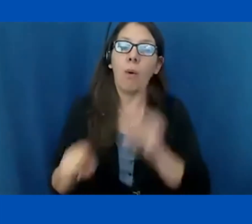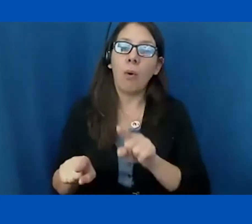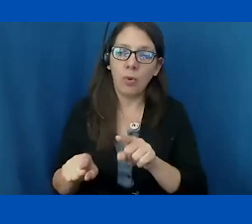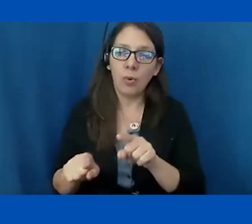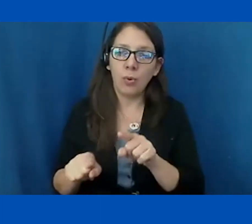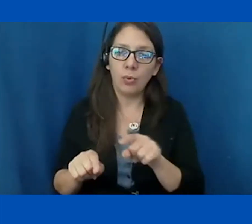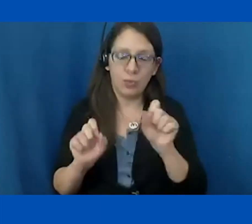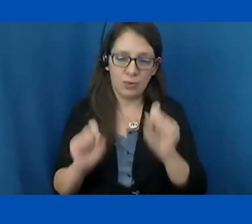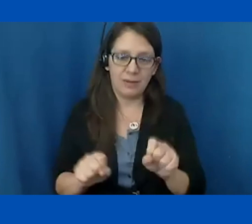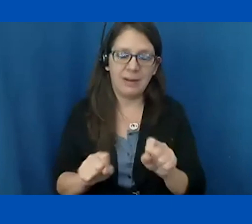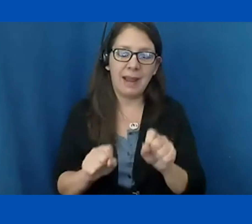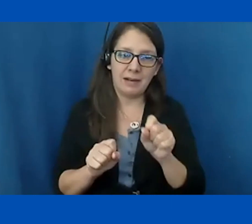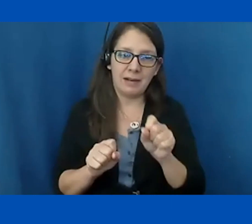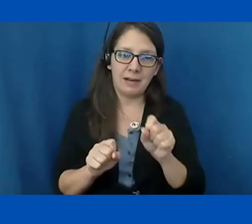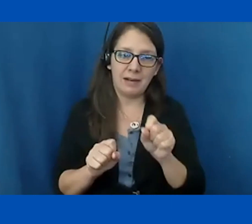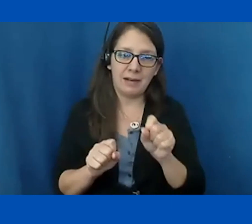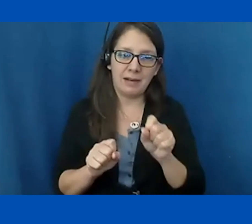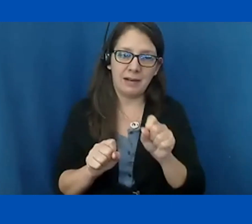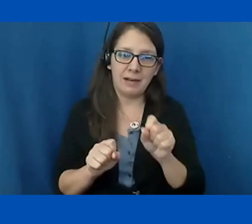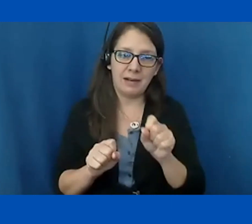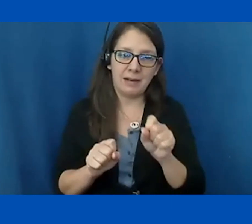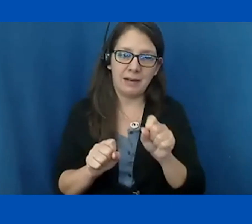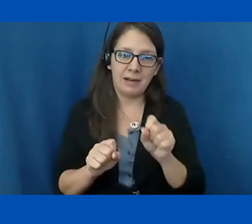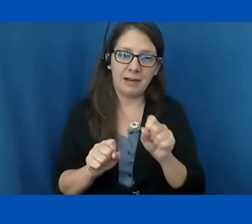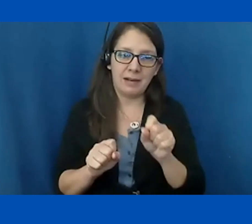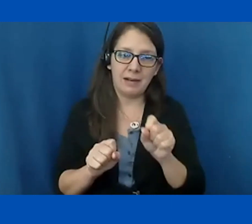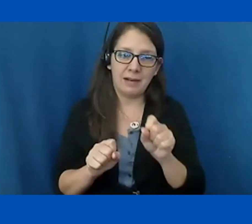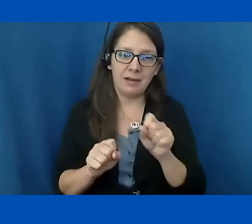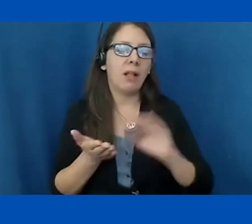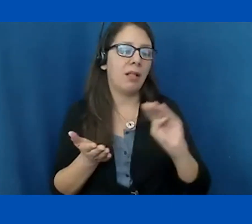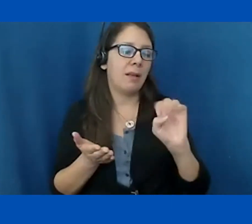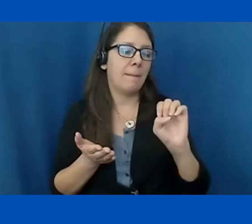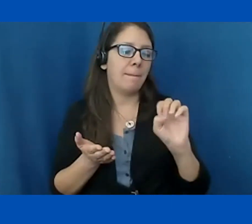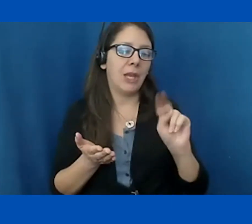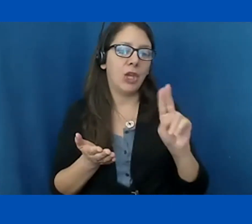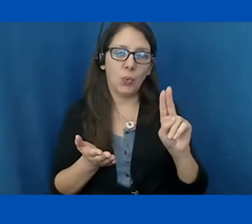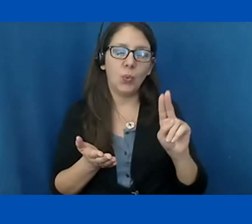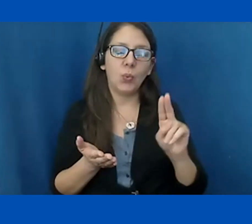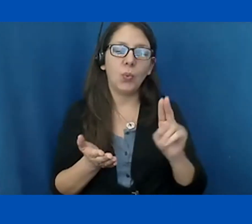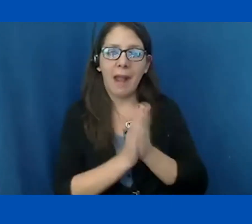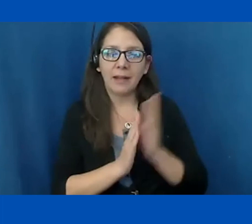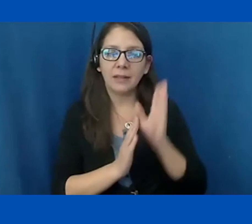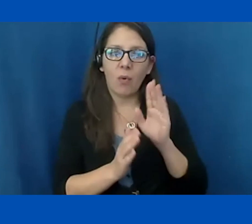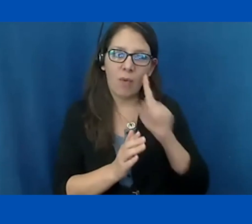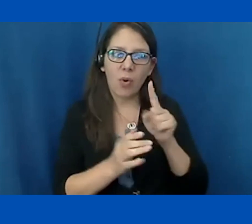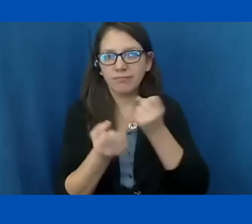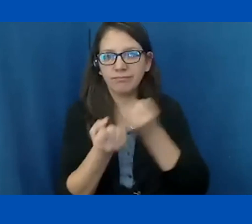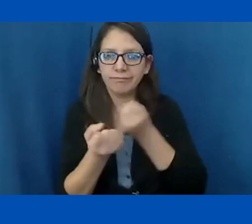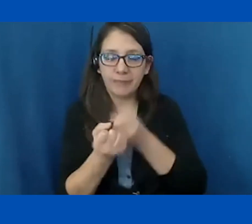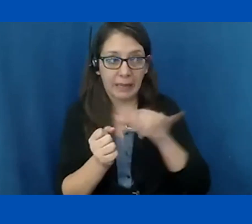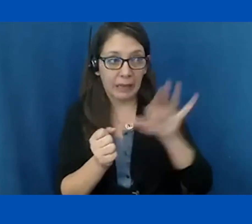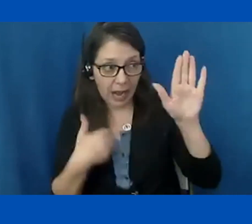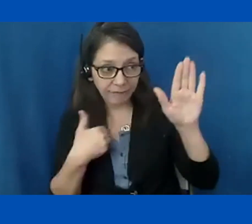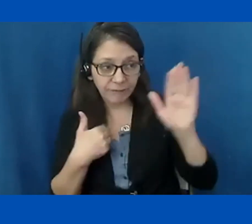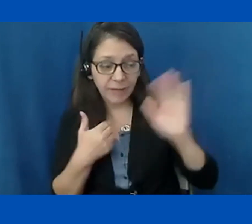can ask for a braille menu and advocate for that. Getting back to the advocacy question,